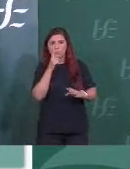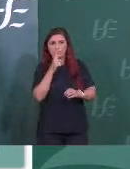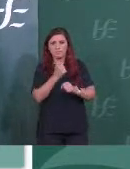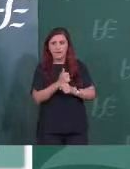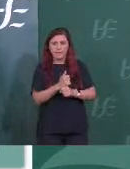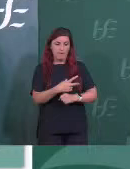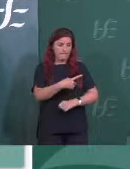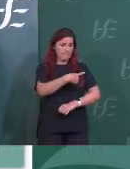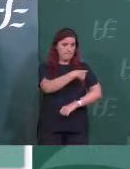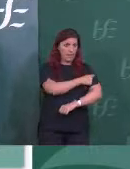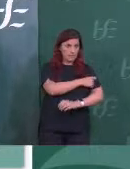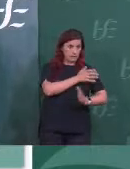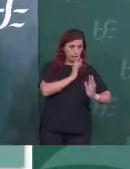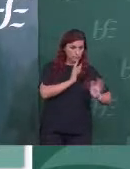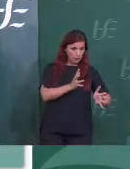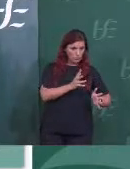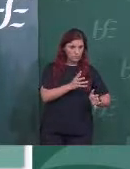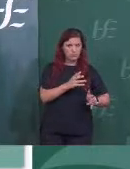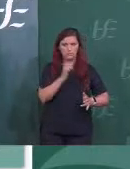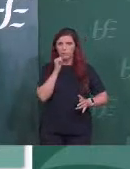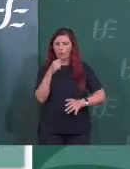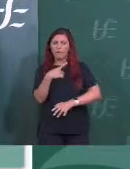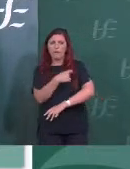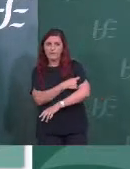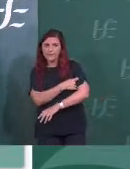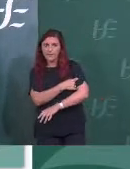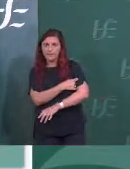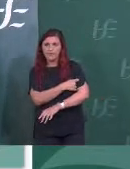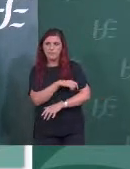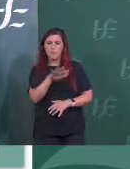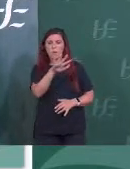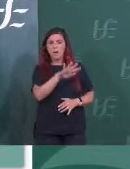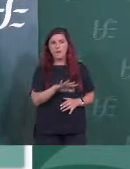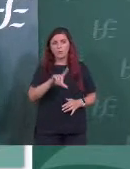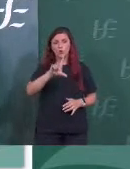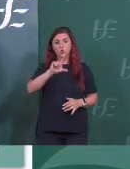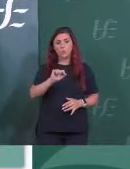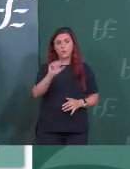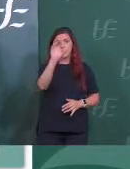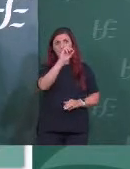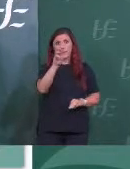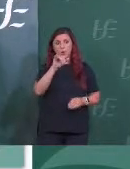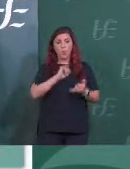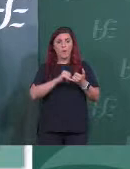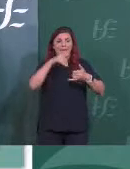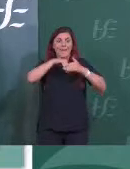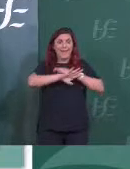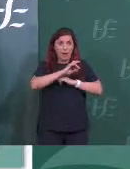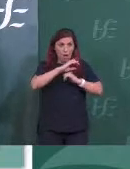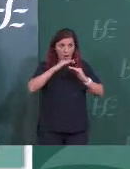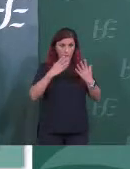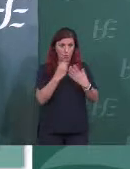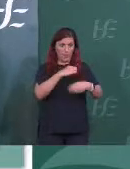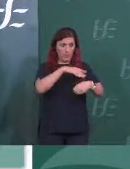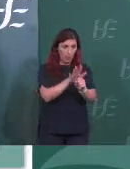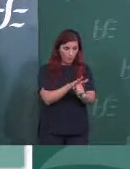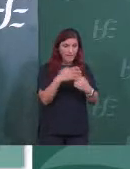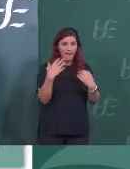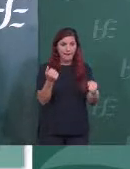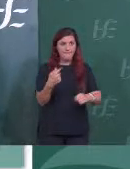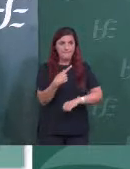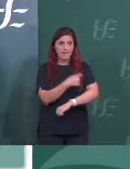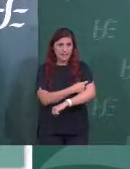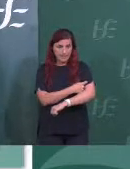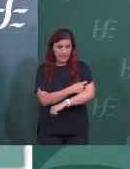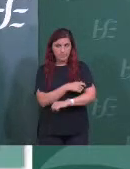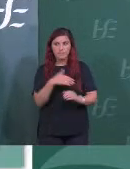vaccinated versus unvaccinated. And you've heard the figure throughout the week that about 20% of people hospitalized with COVID are vaccinated. This can mislead us